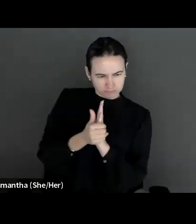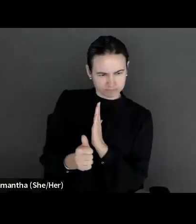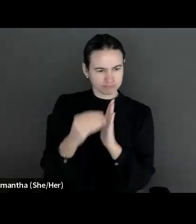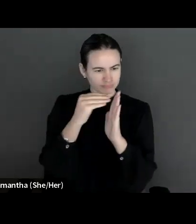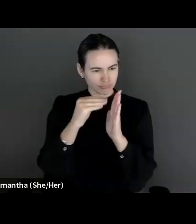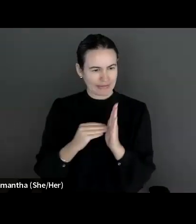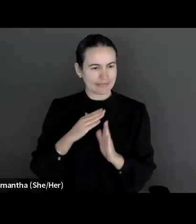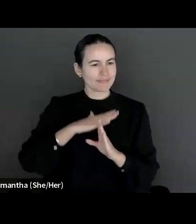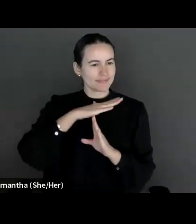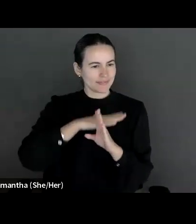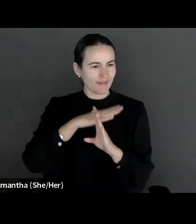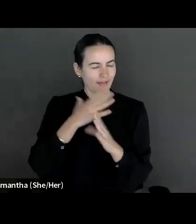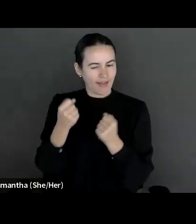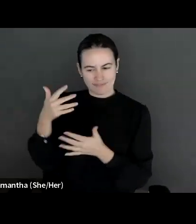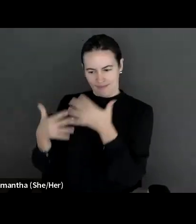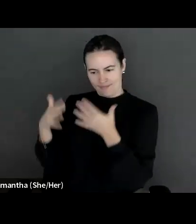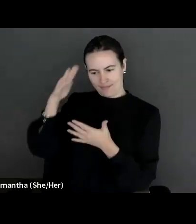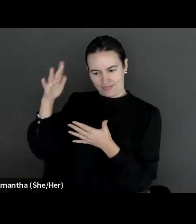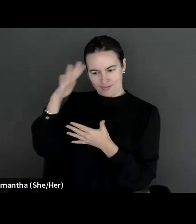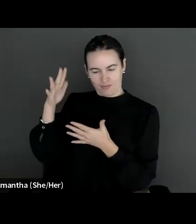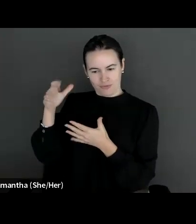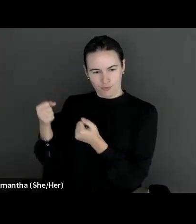data and theory.